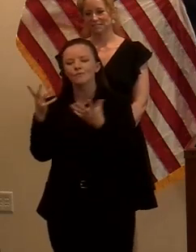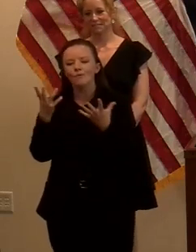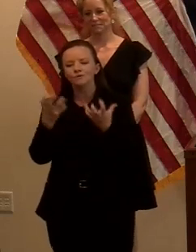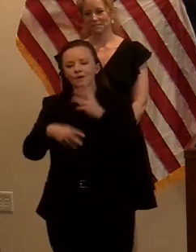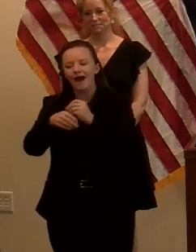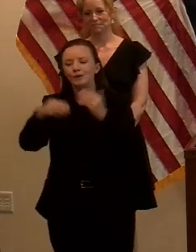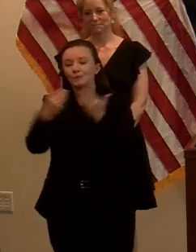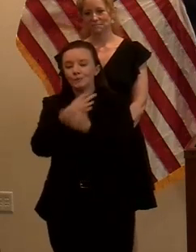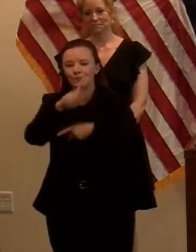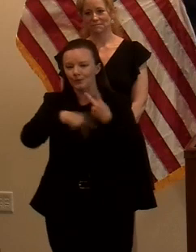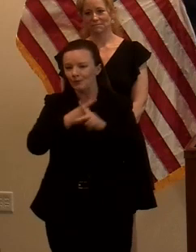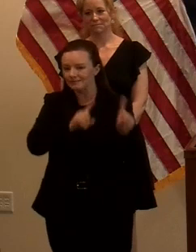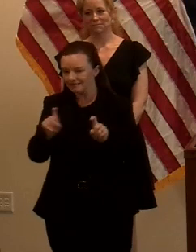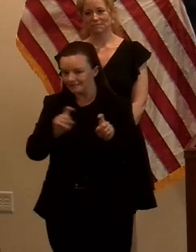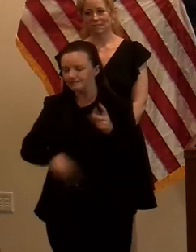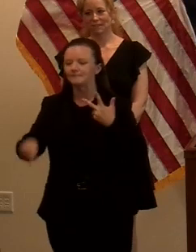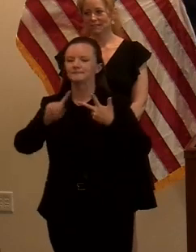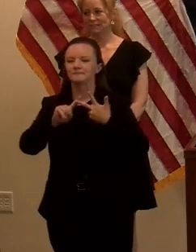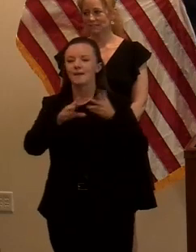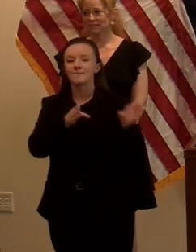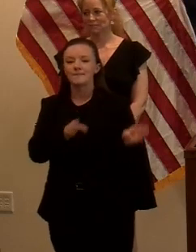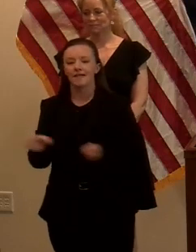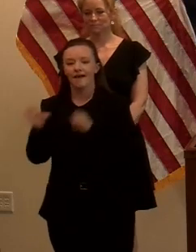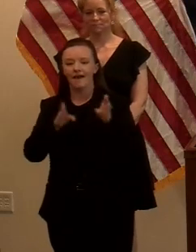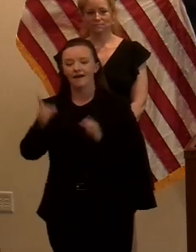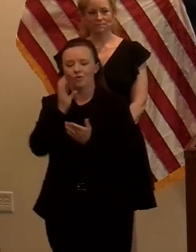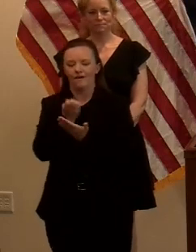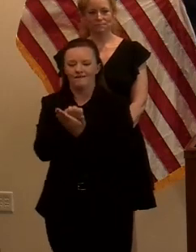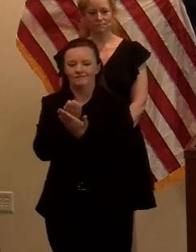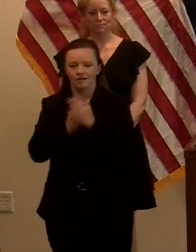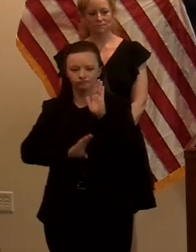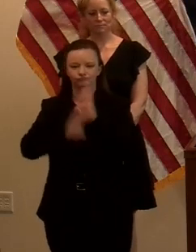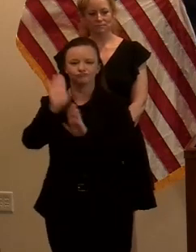Arizona, and our plans for economic recovery.